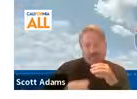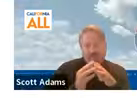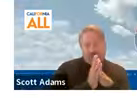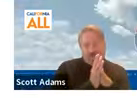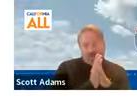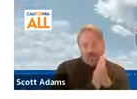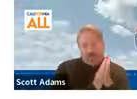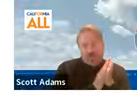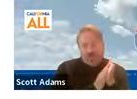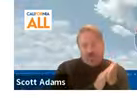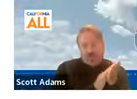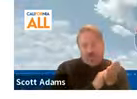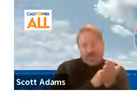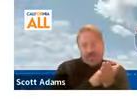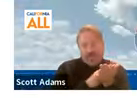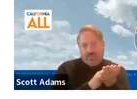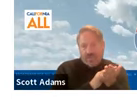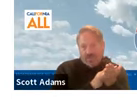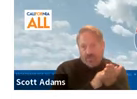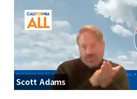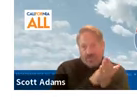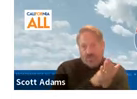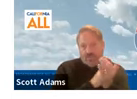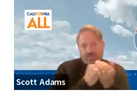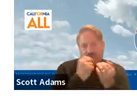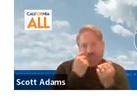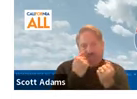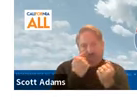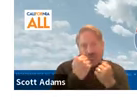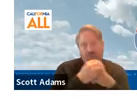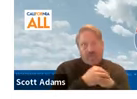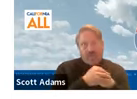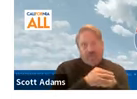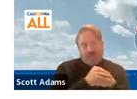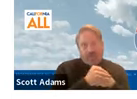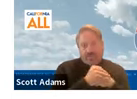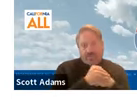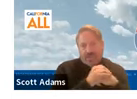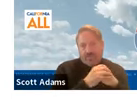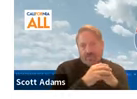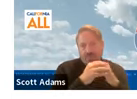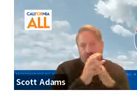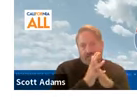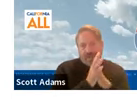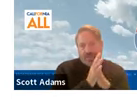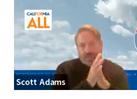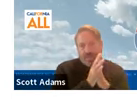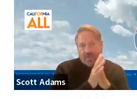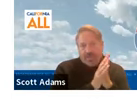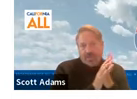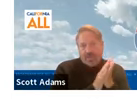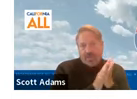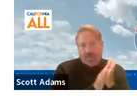Yeah. And so, Sean, thank you. And folks, we know we've asked a lot of you in your time, but really